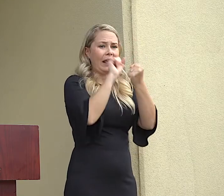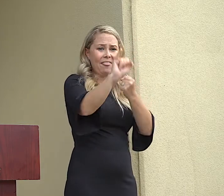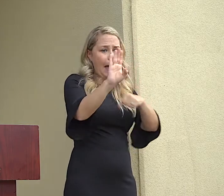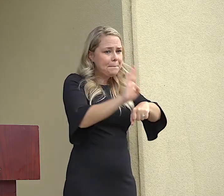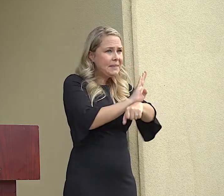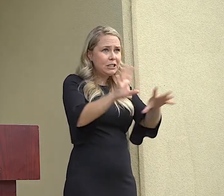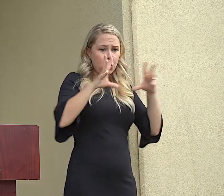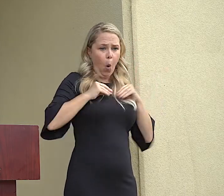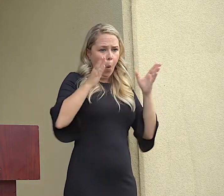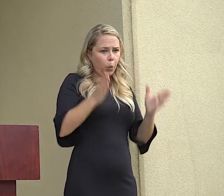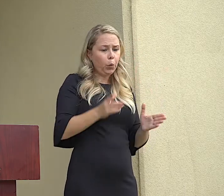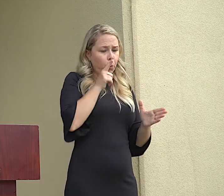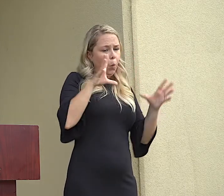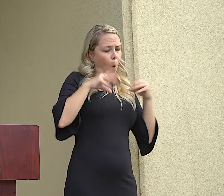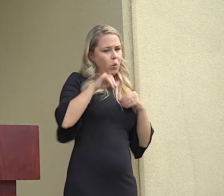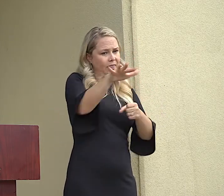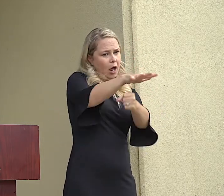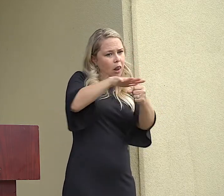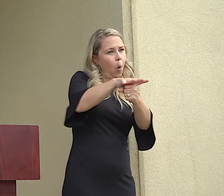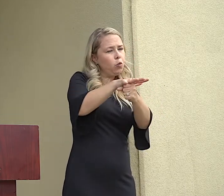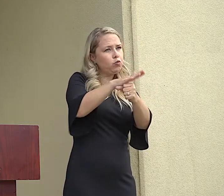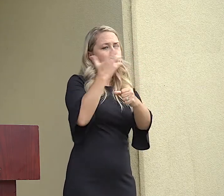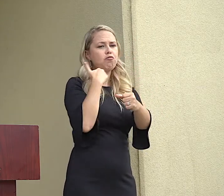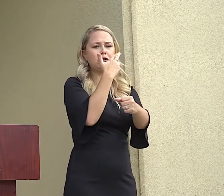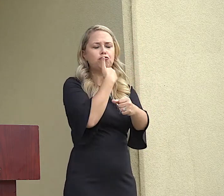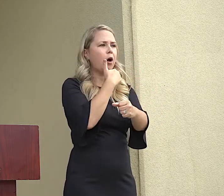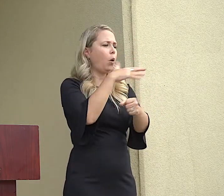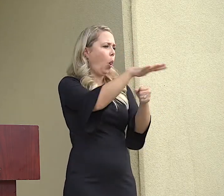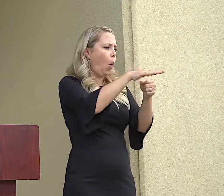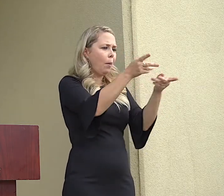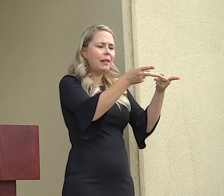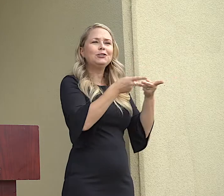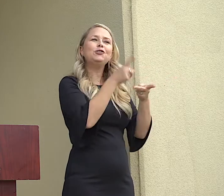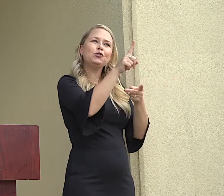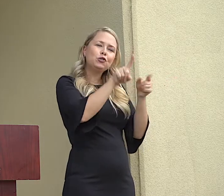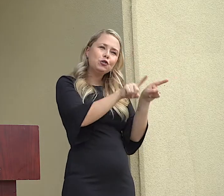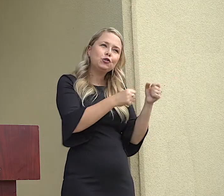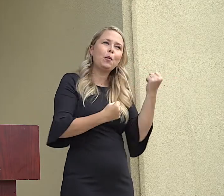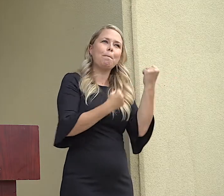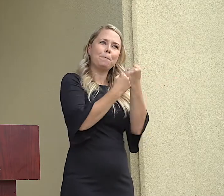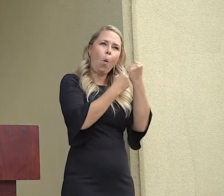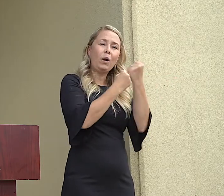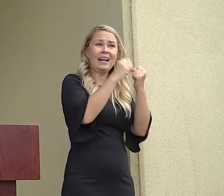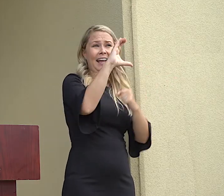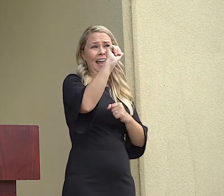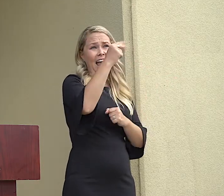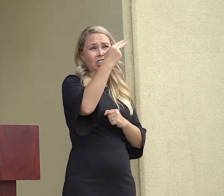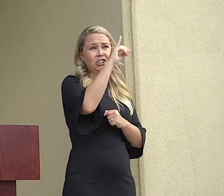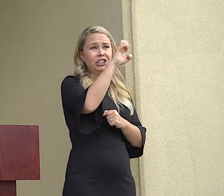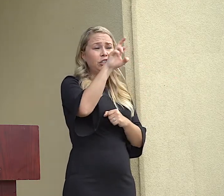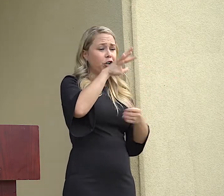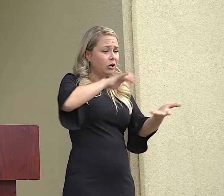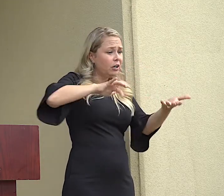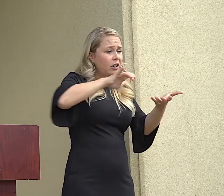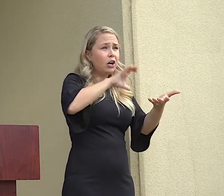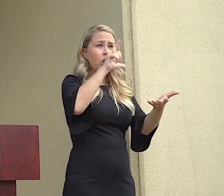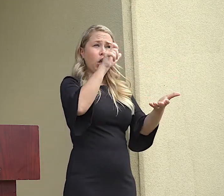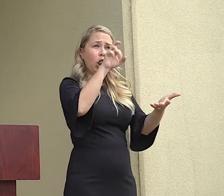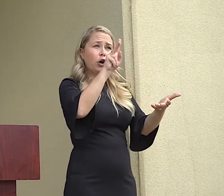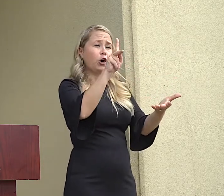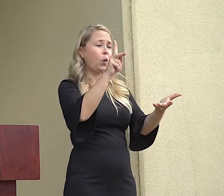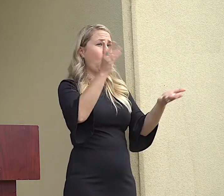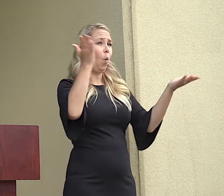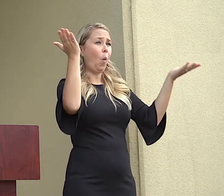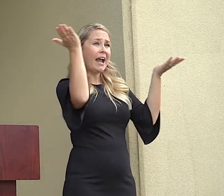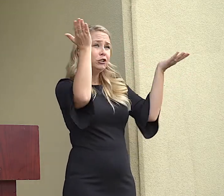business owner that owns either that franchise or local restaurant or local area. You're also supporting the cashier. You're supporting the clerk, you're supporting the